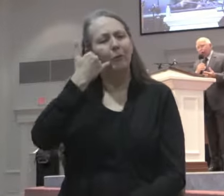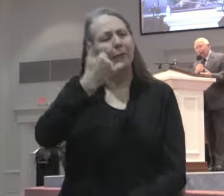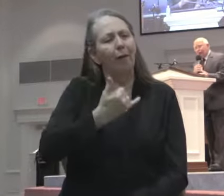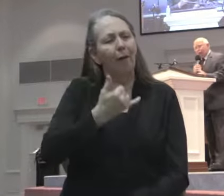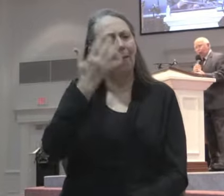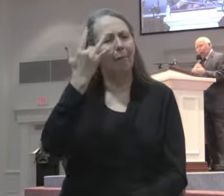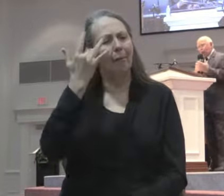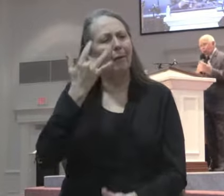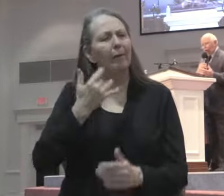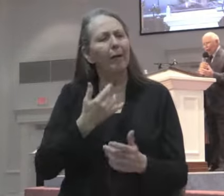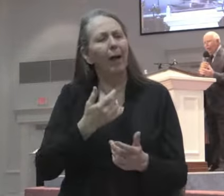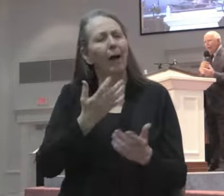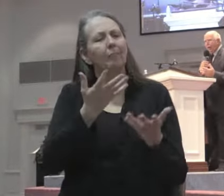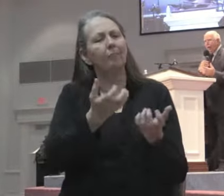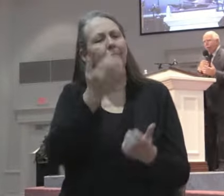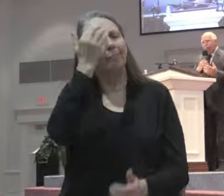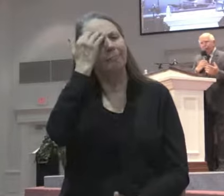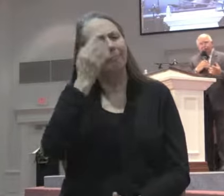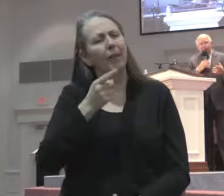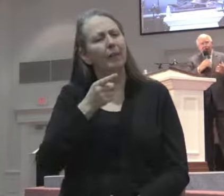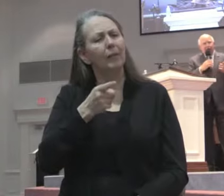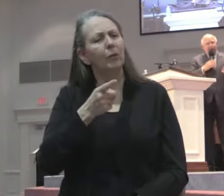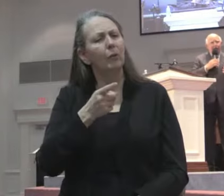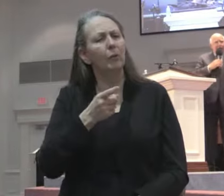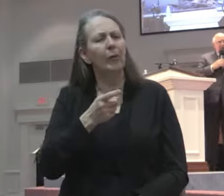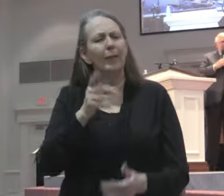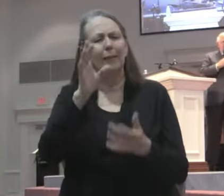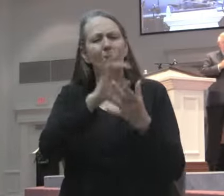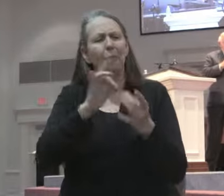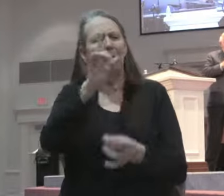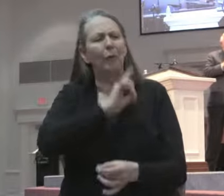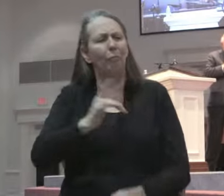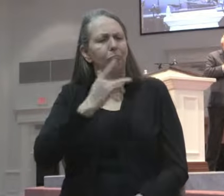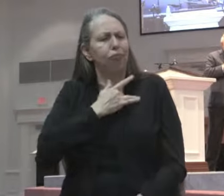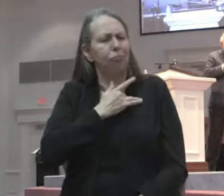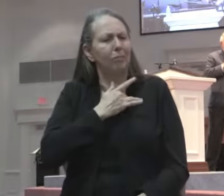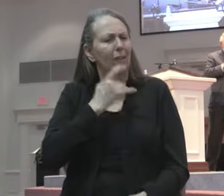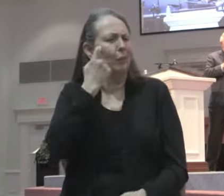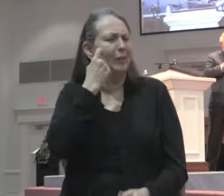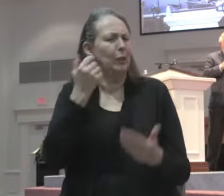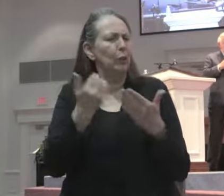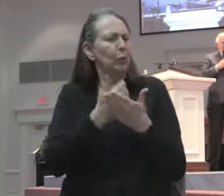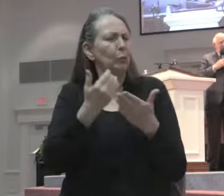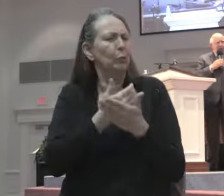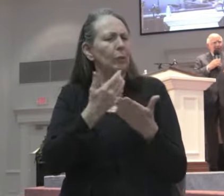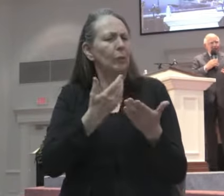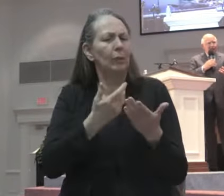called you because I want to know, have you been hearing anything from God lately?